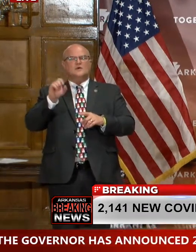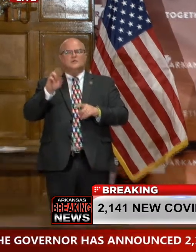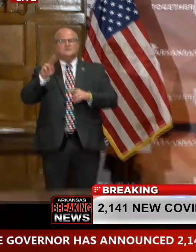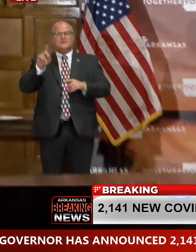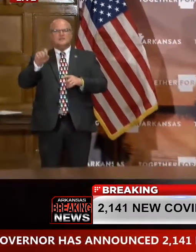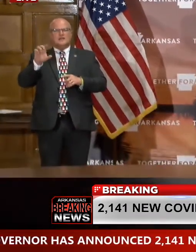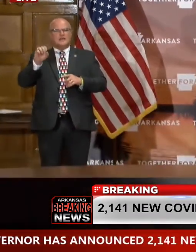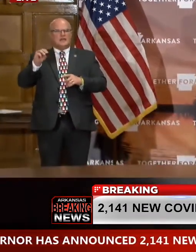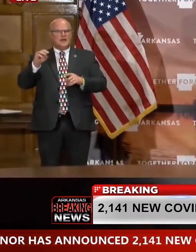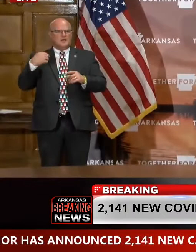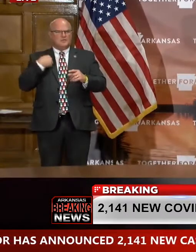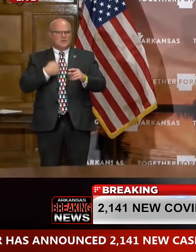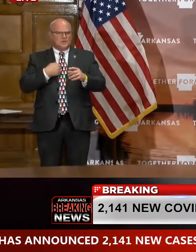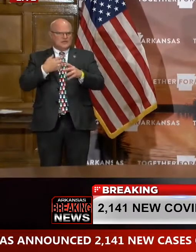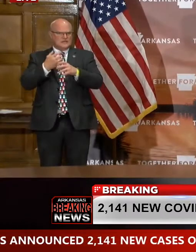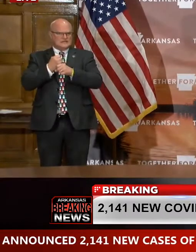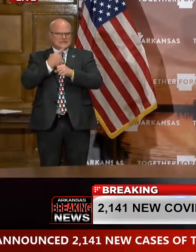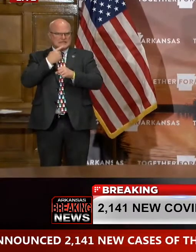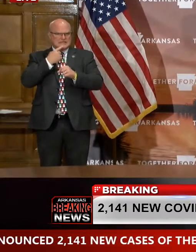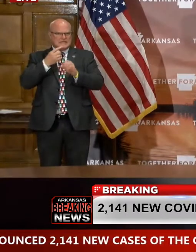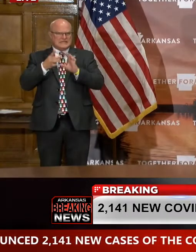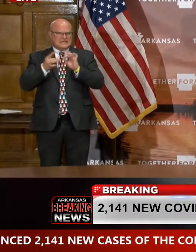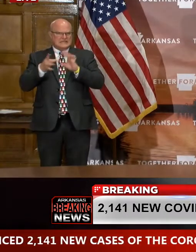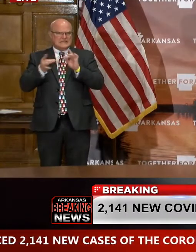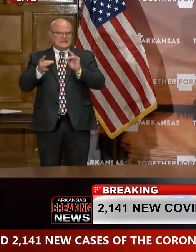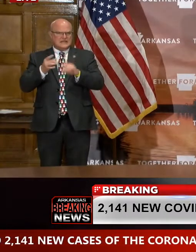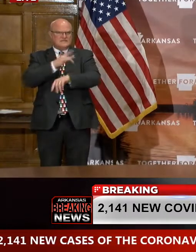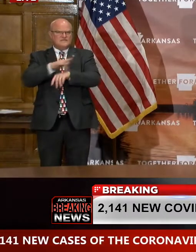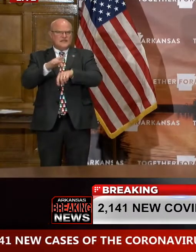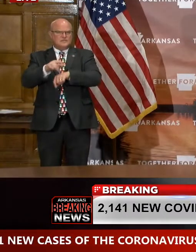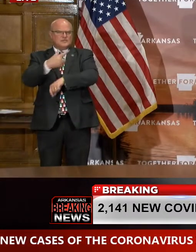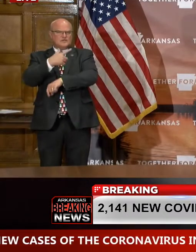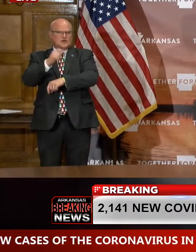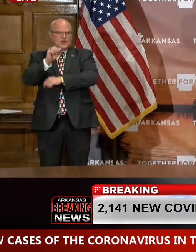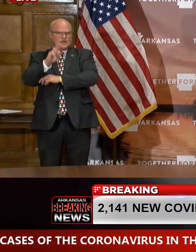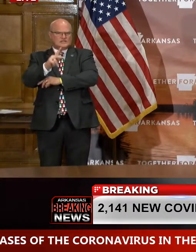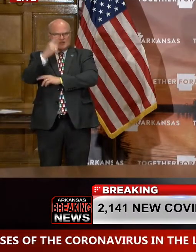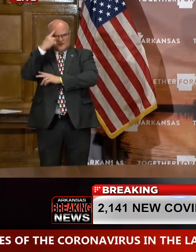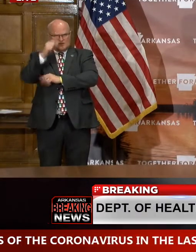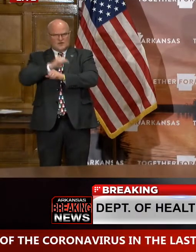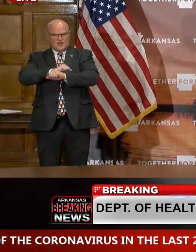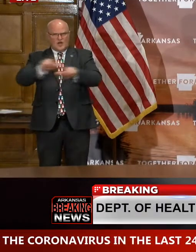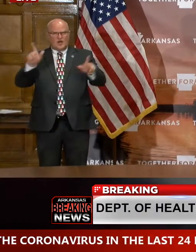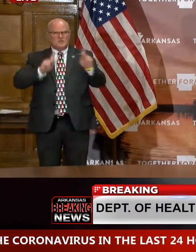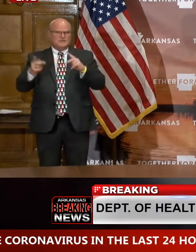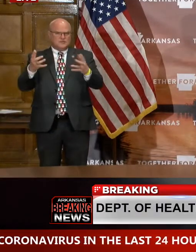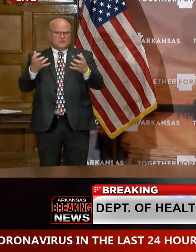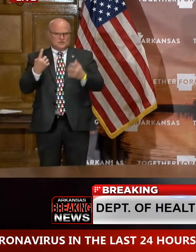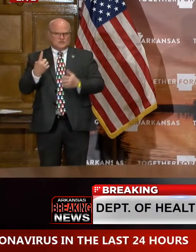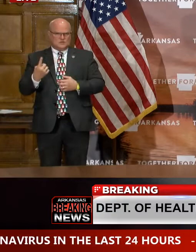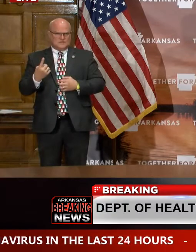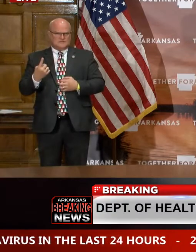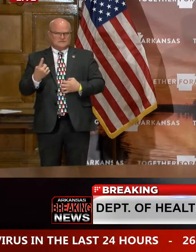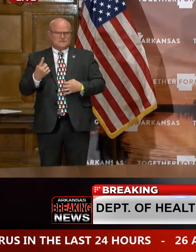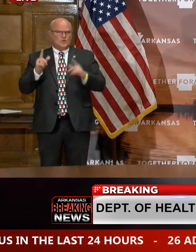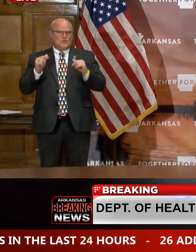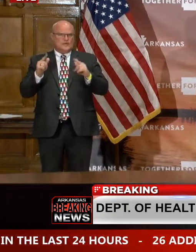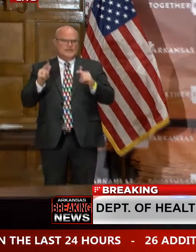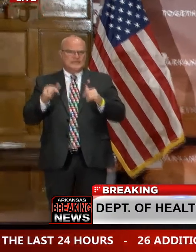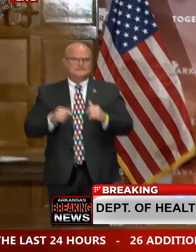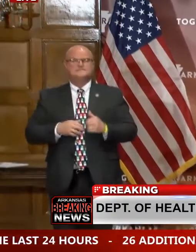there to be enough vaccines available in Arkansas for delivery to everyone who wants one?